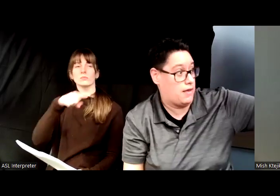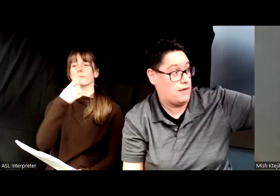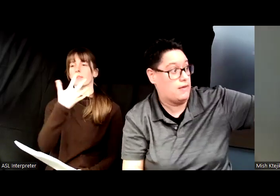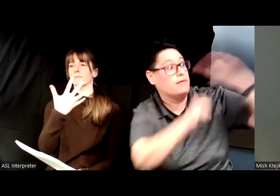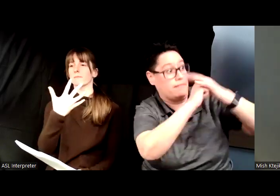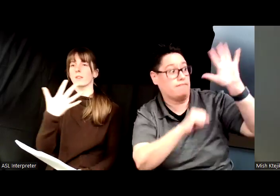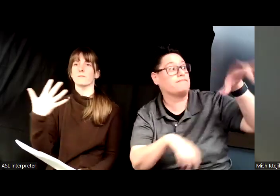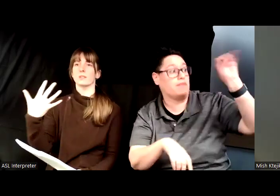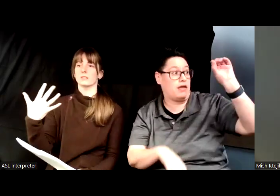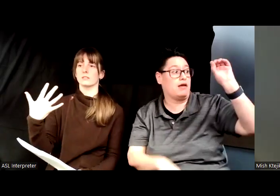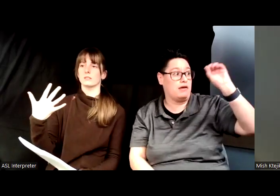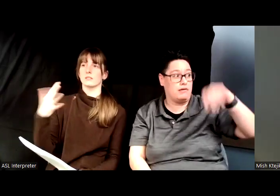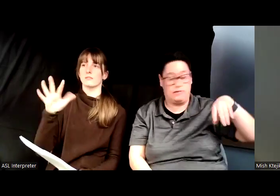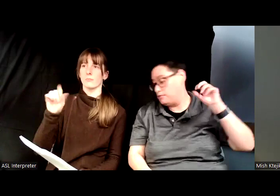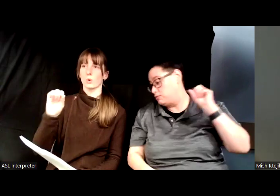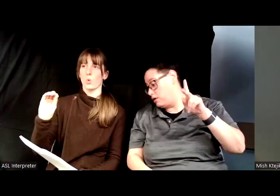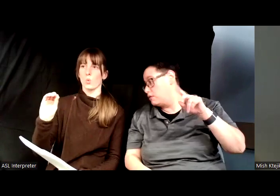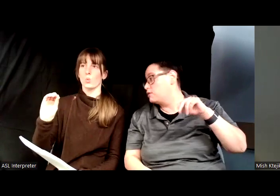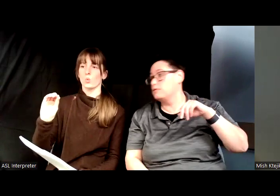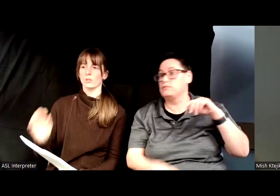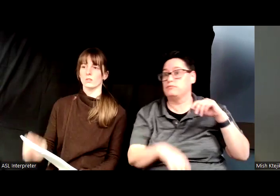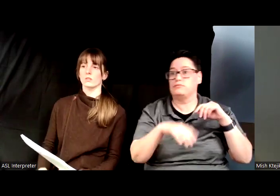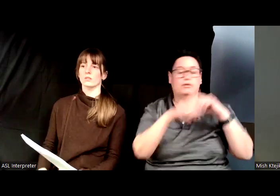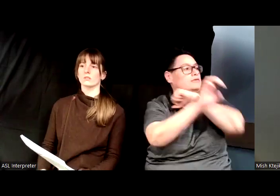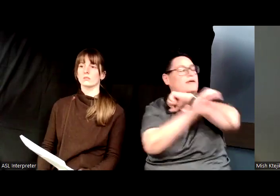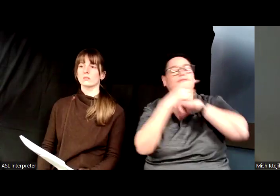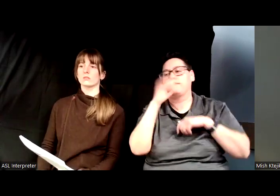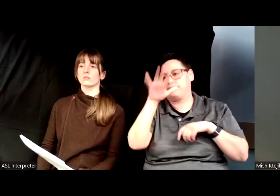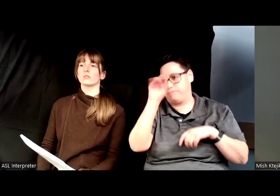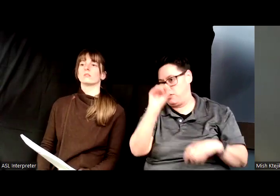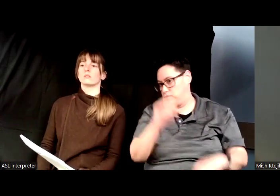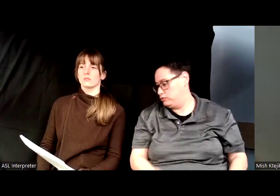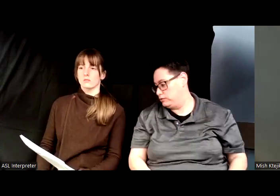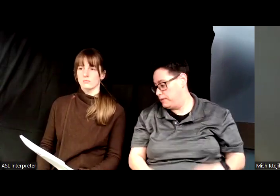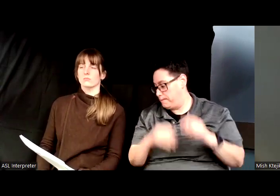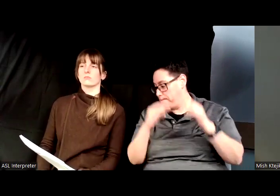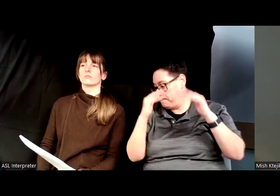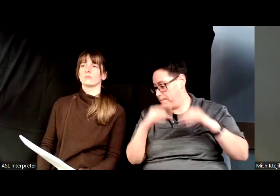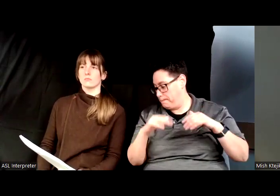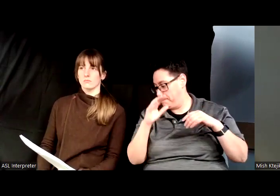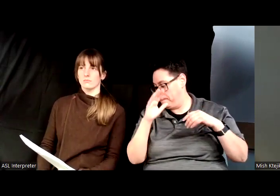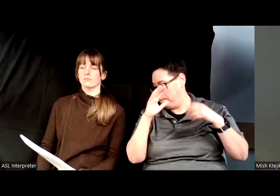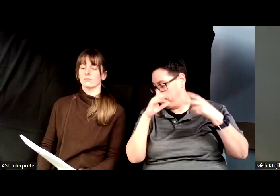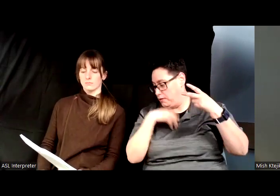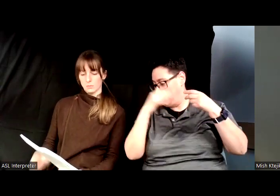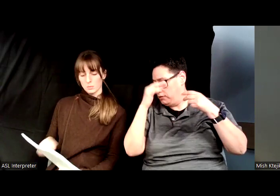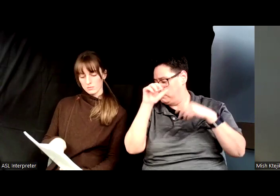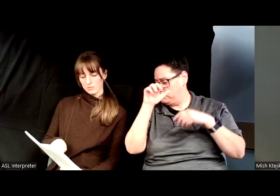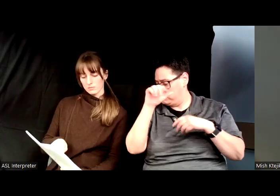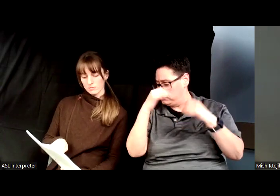It maxes out at a 5. Oh, okay. Thank you for that clarification, Eric.